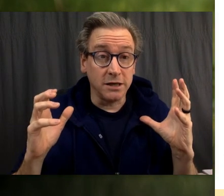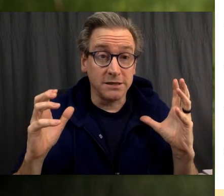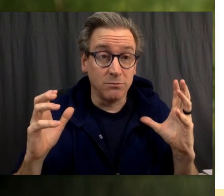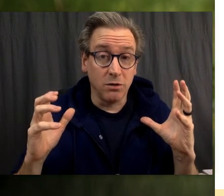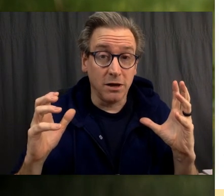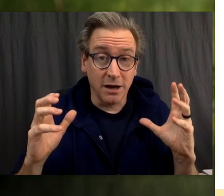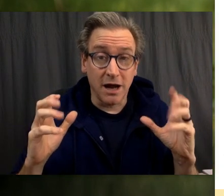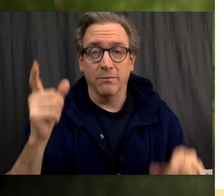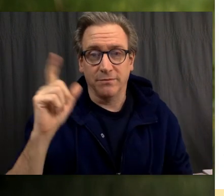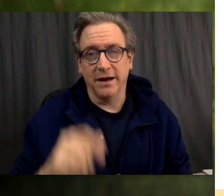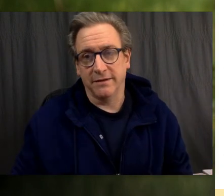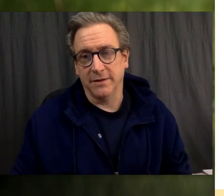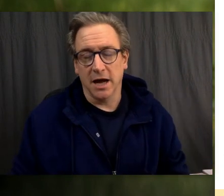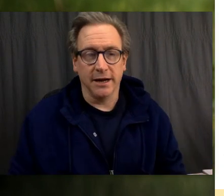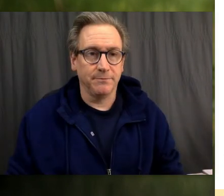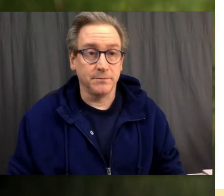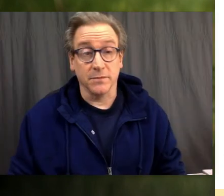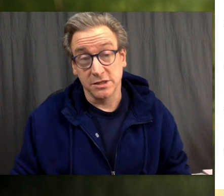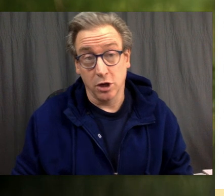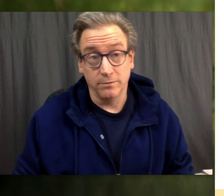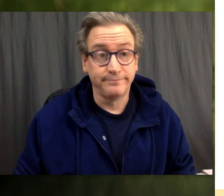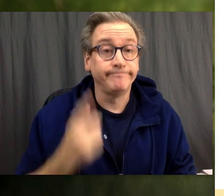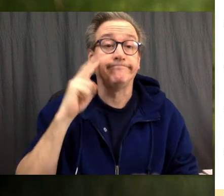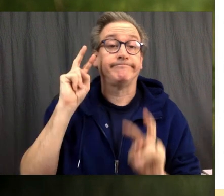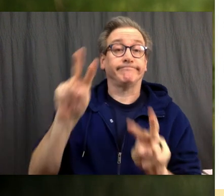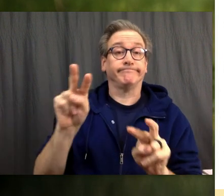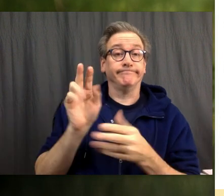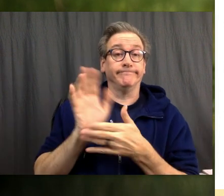what? Oh, then I got it. So